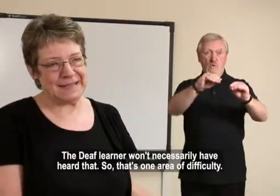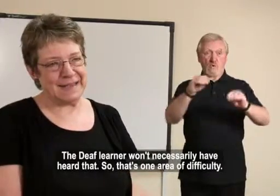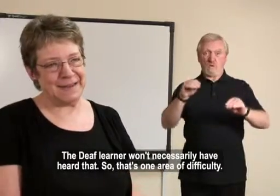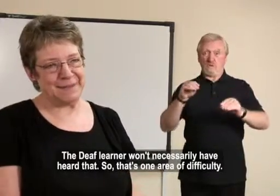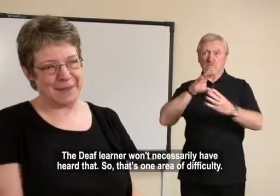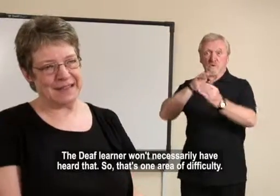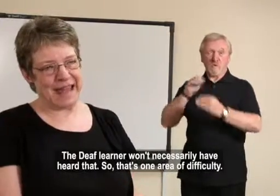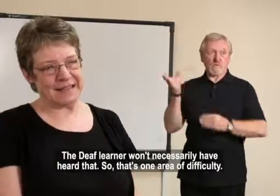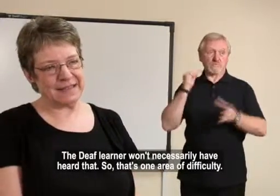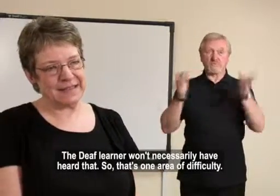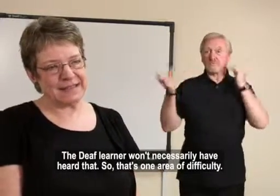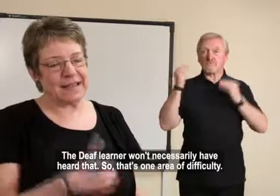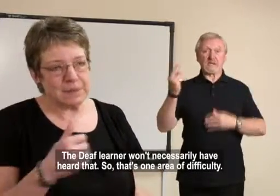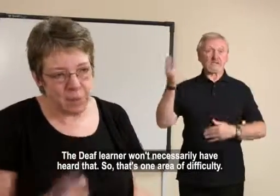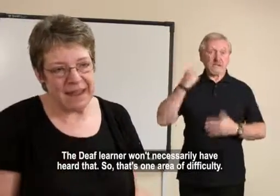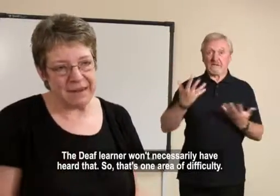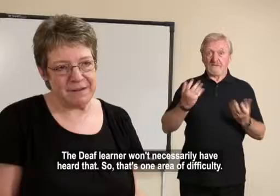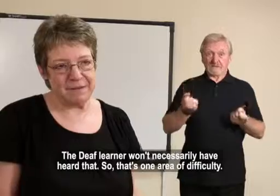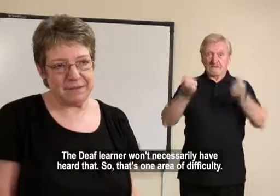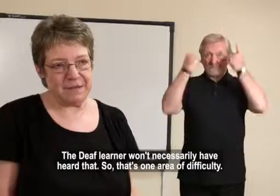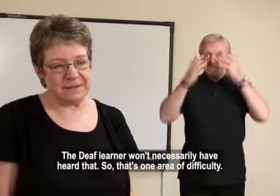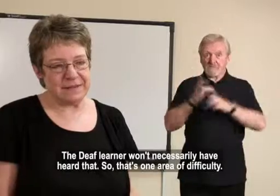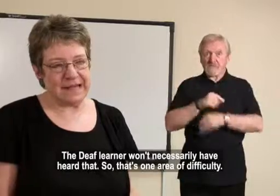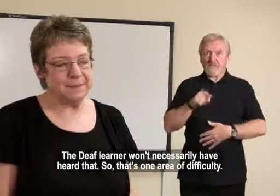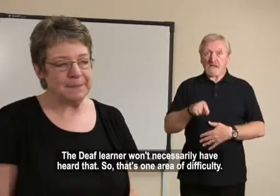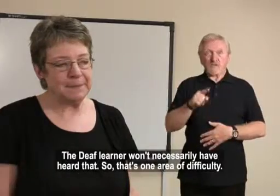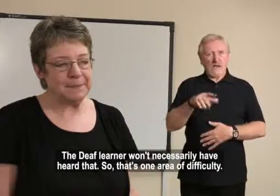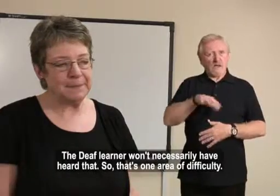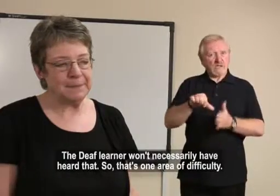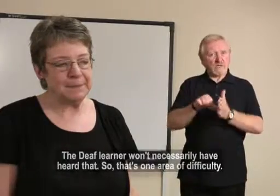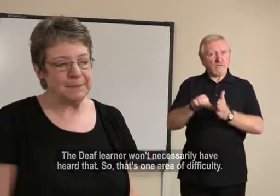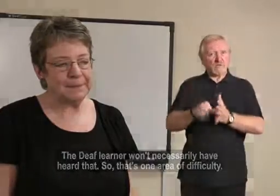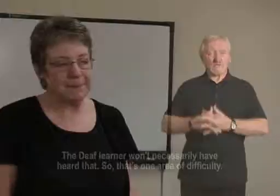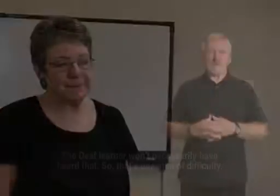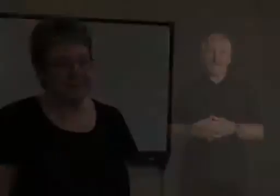won't necessarily have heard that. So that's one area of difficulty.